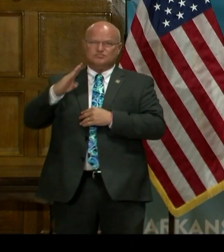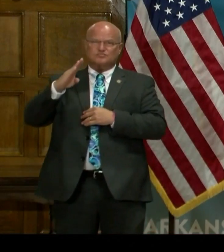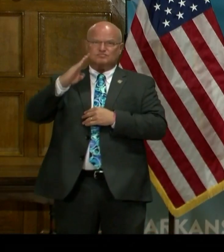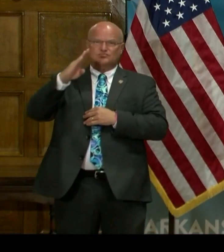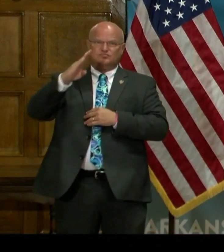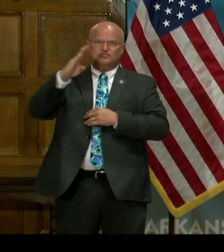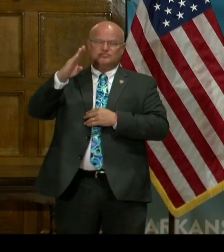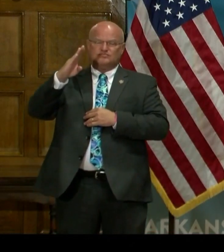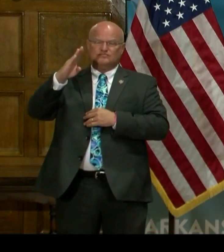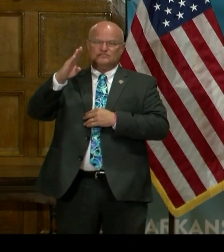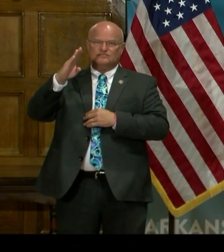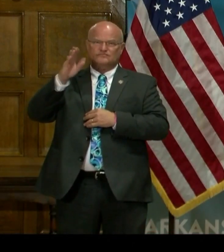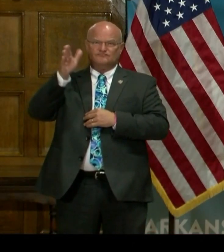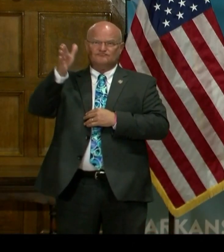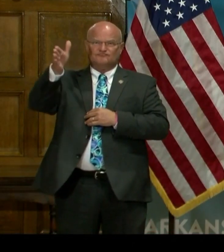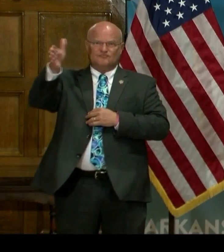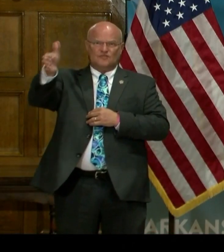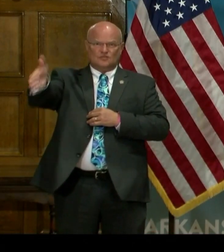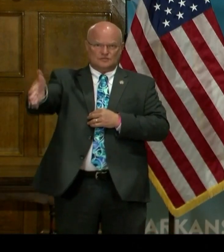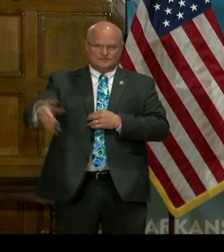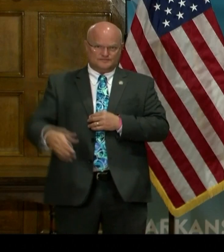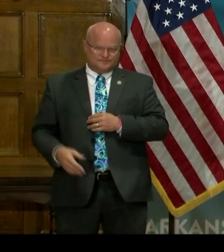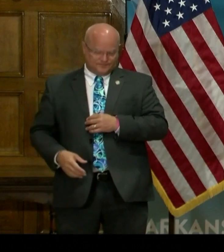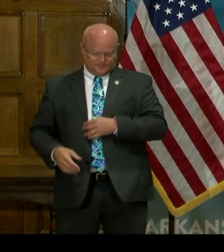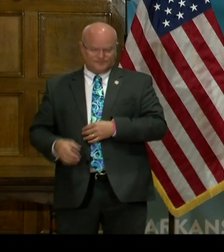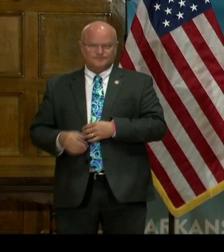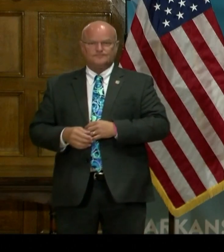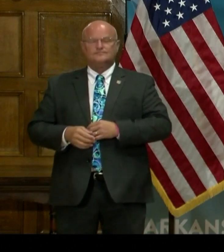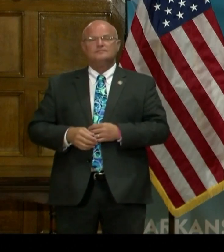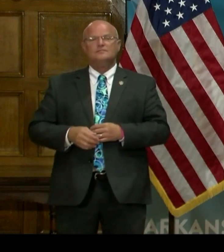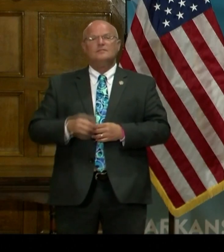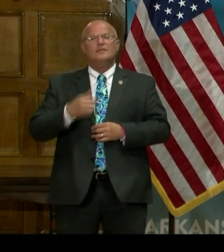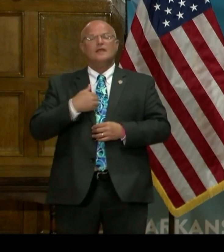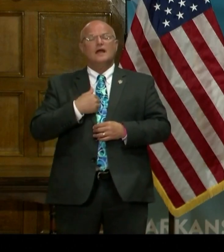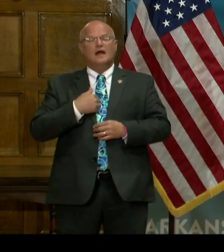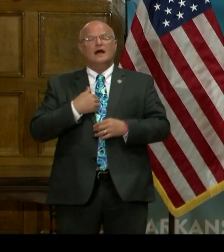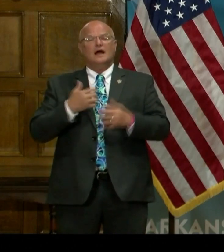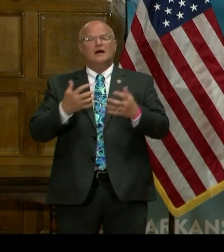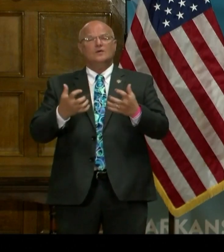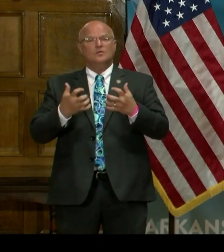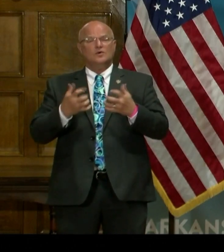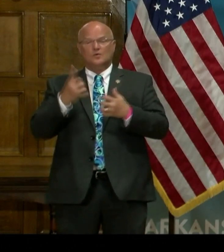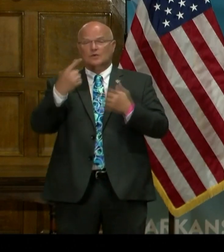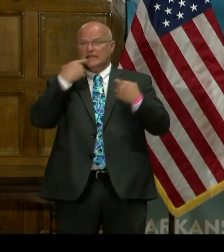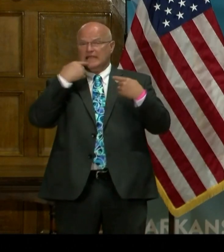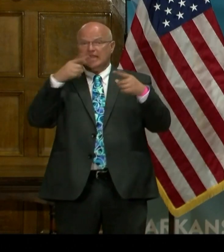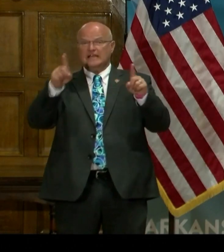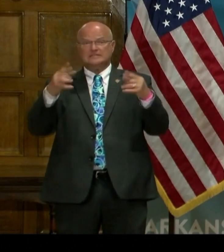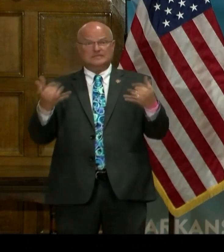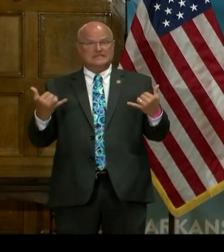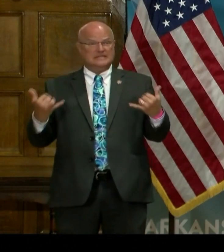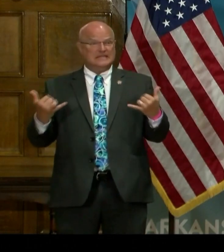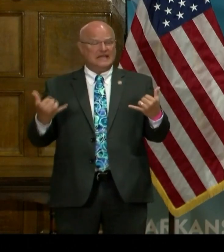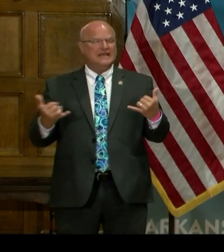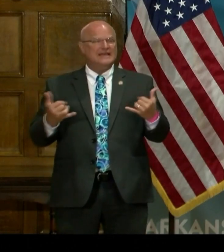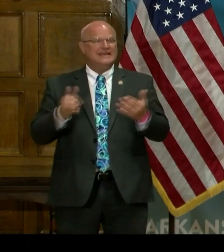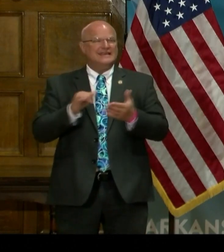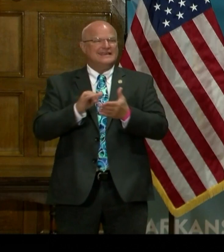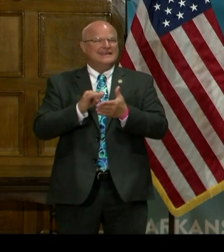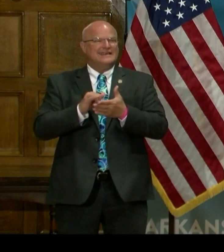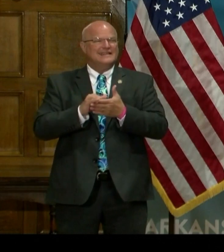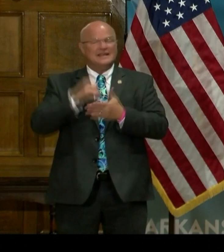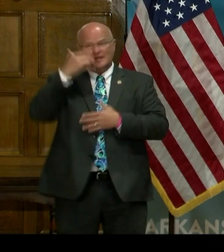for an undetermined period of time in the future. I did want to make one announcement today, and that